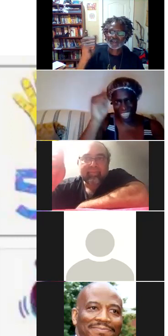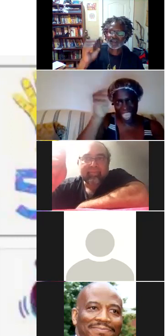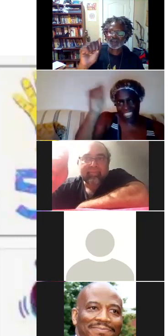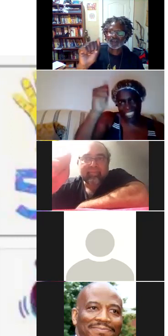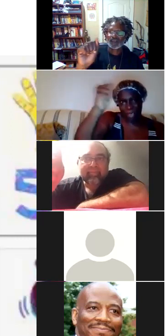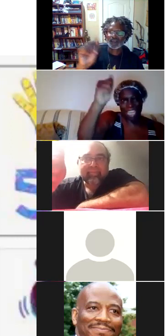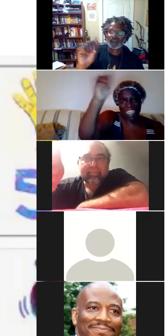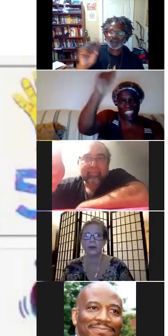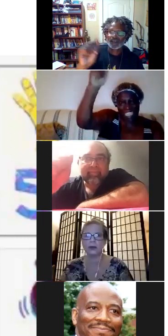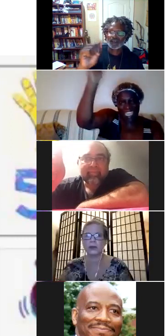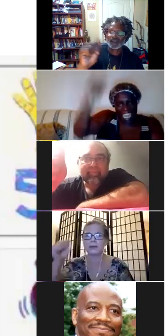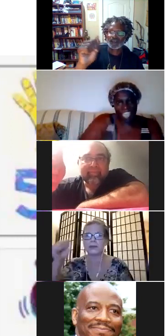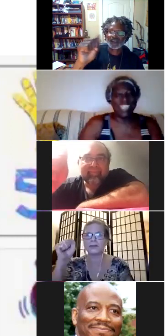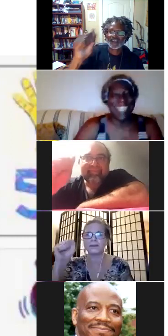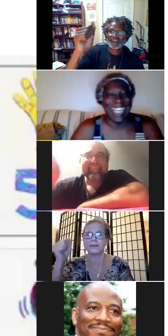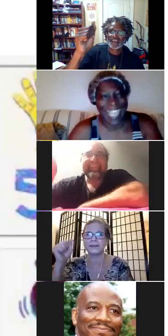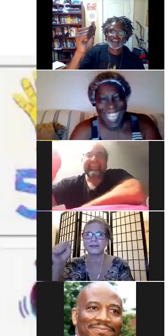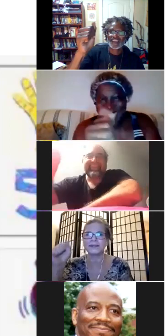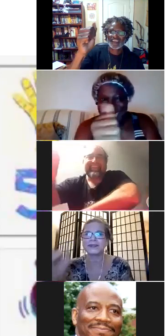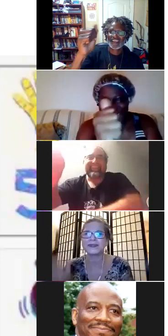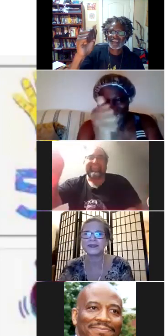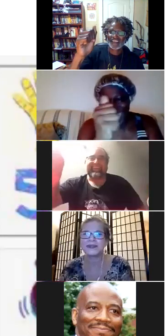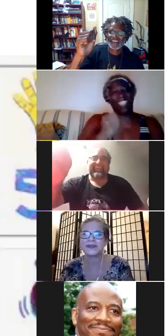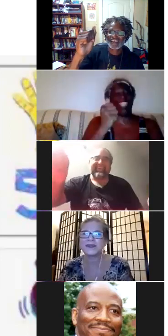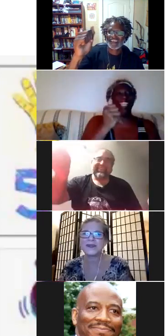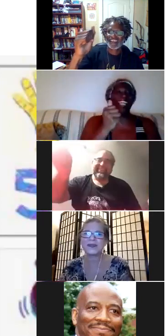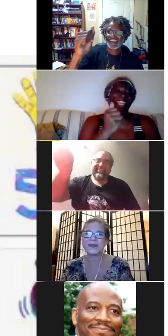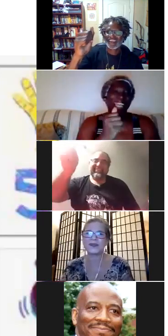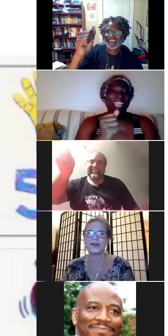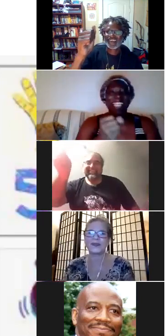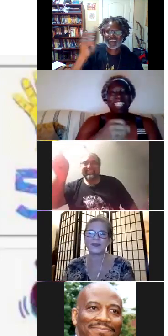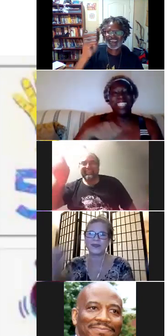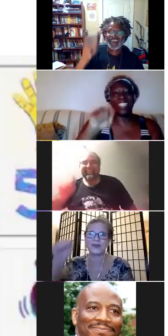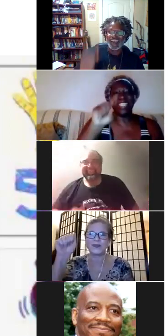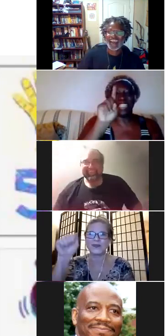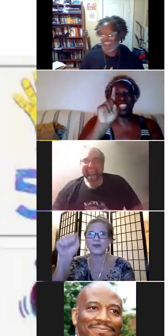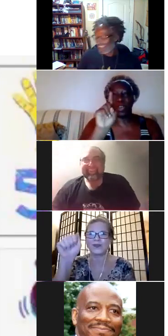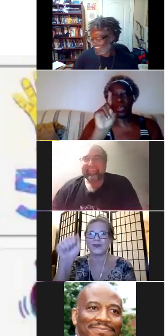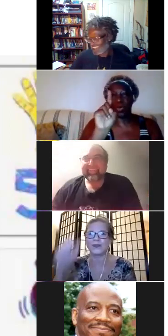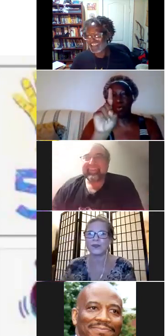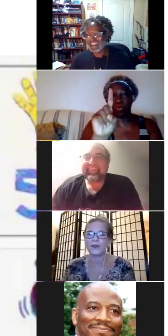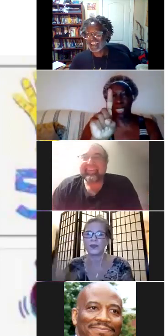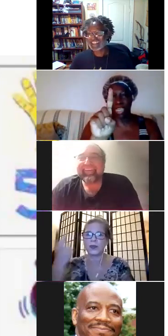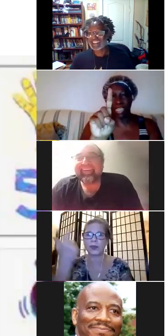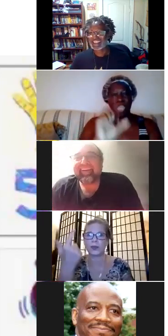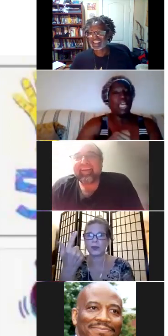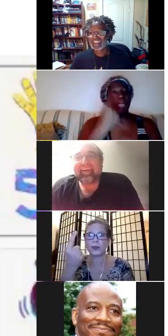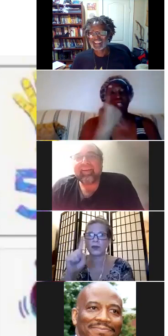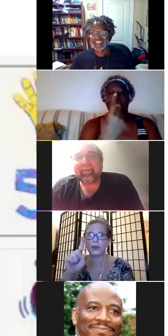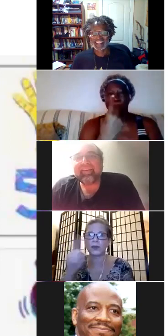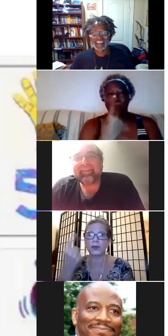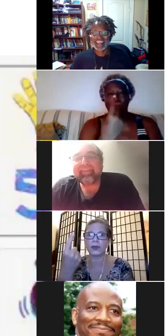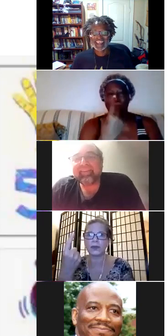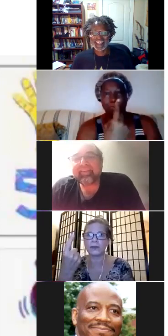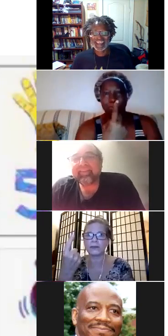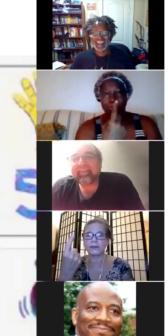it. Yes, Oh, I okay. made it to 10. Yay. So it's It looked 1. like I'm